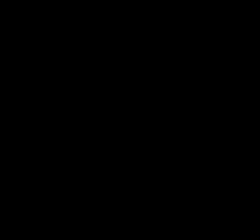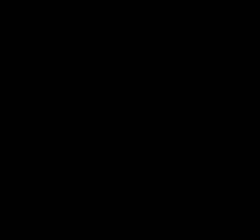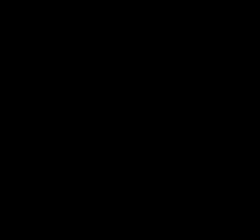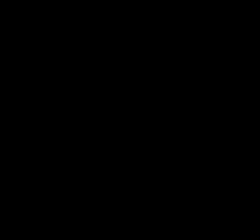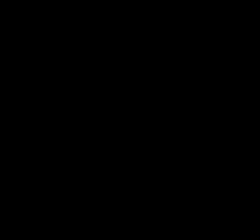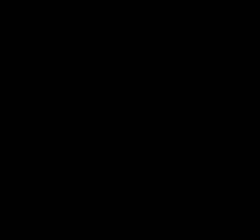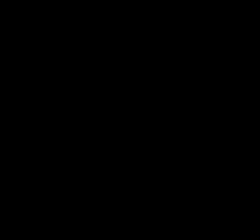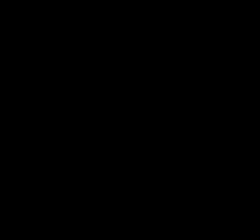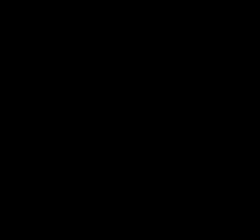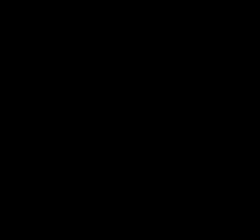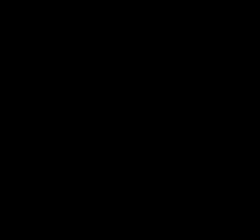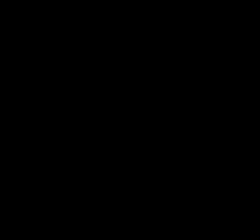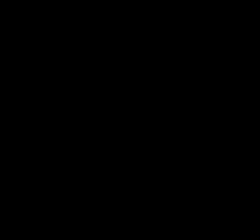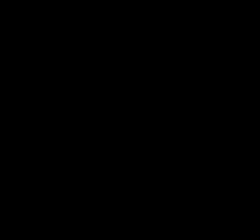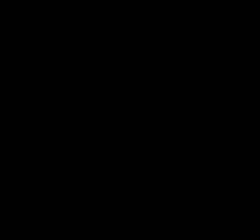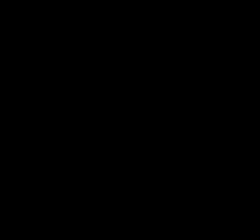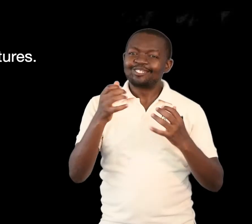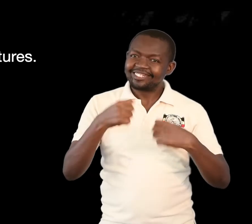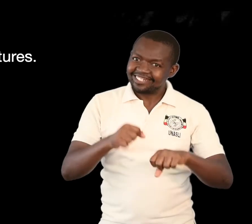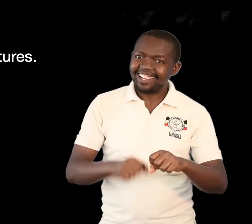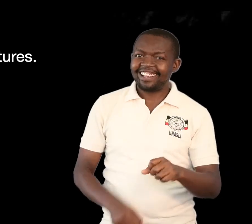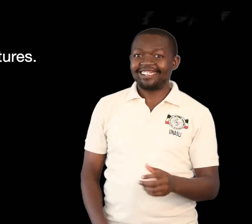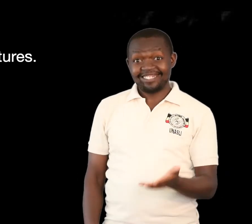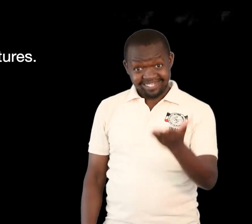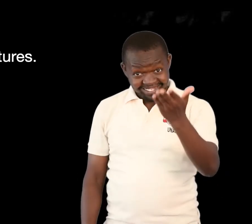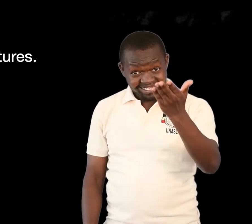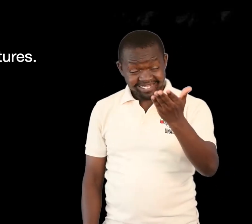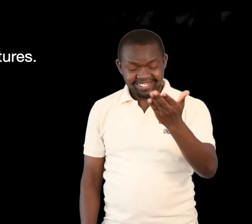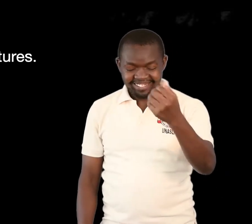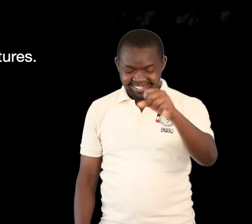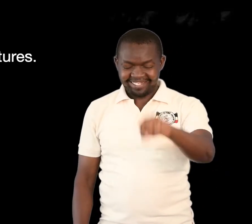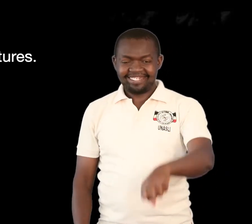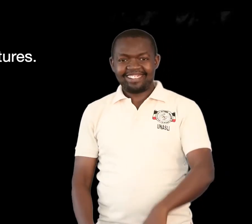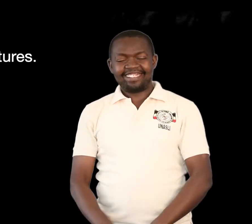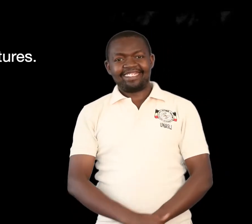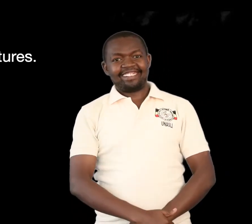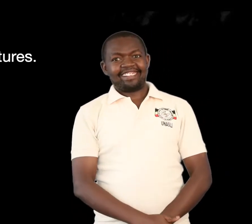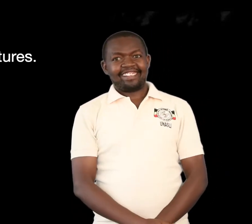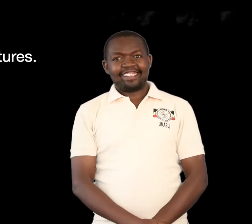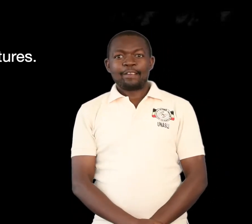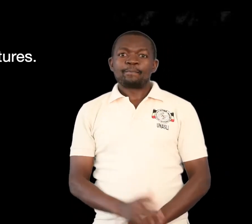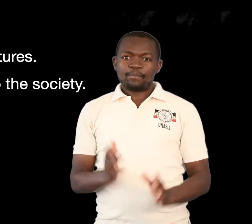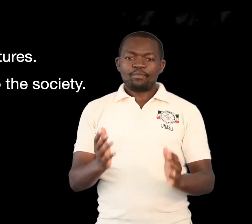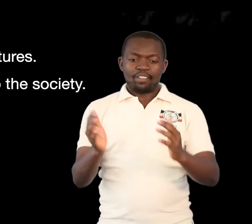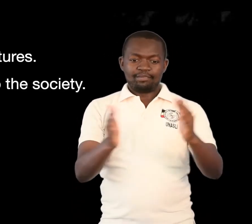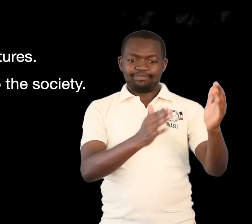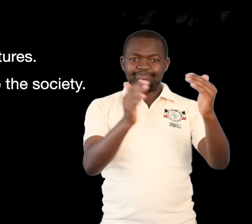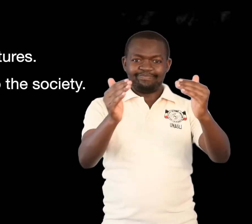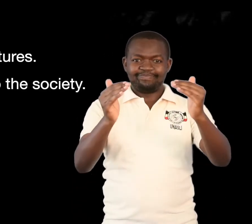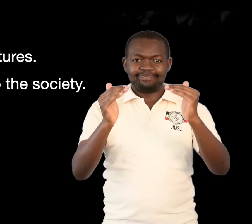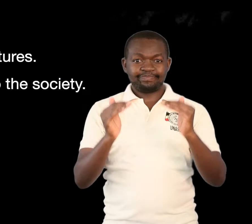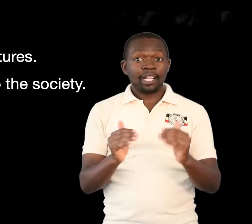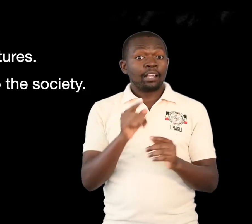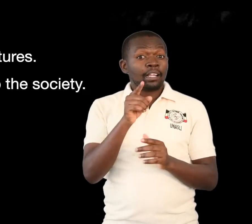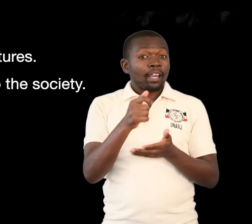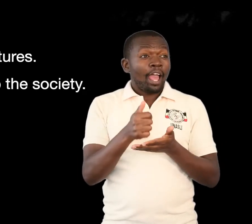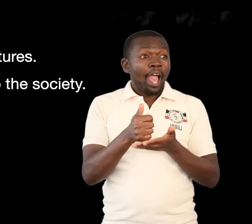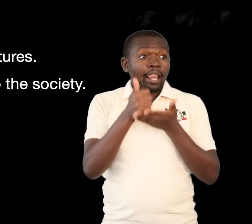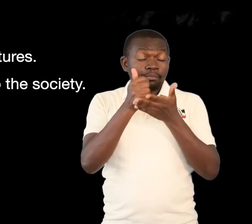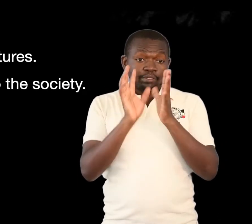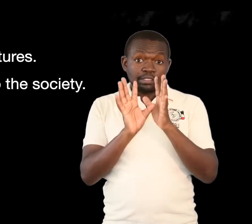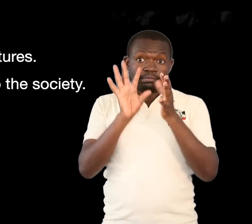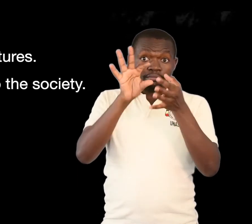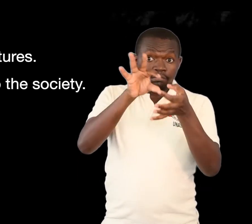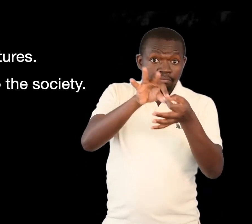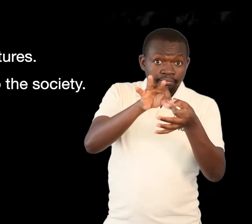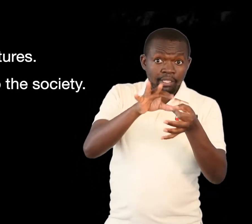it? Yes. Good. Let's move on. It helps us connect